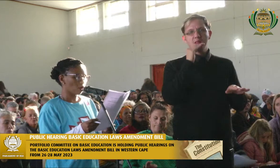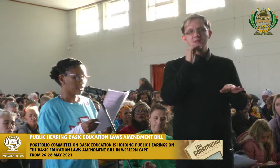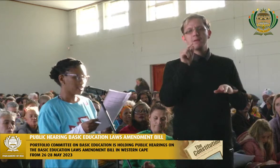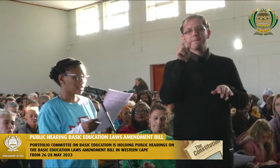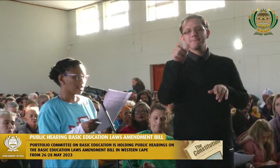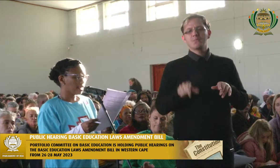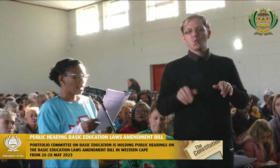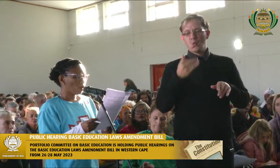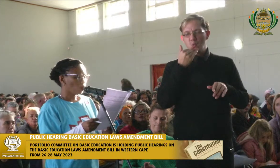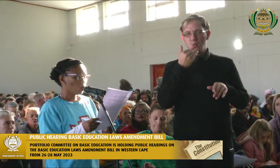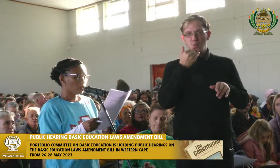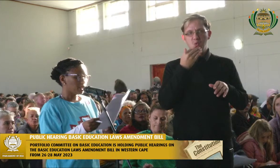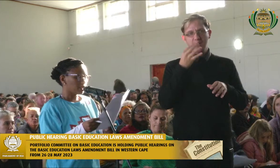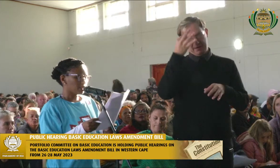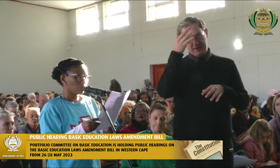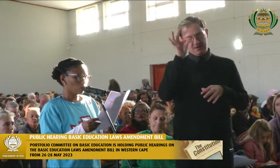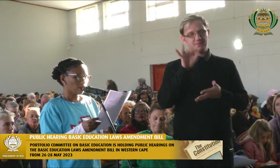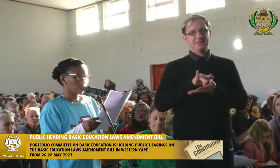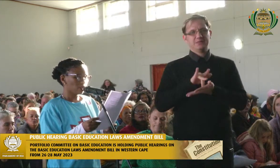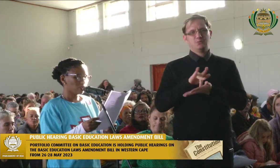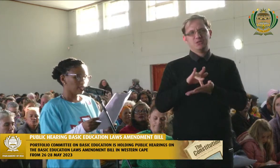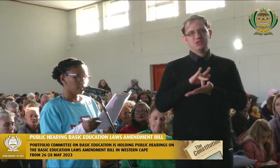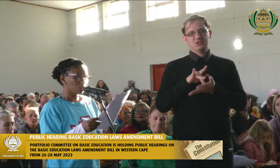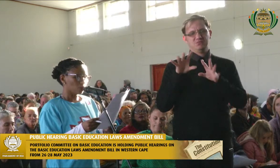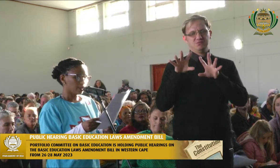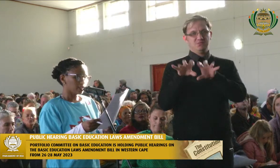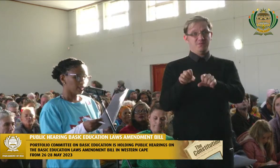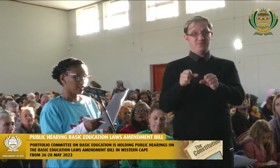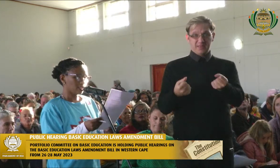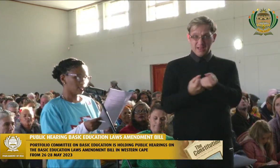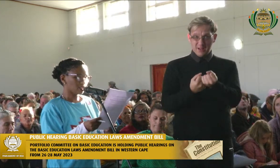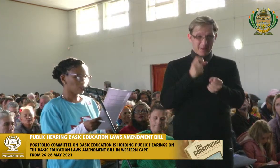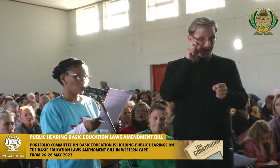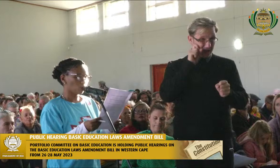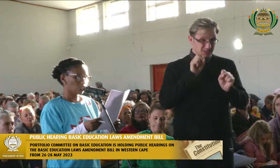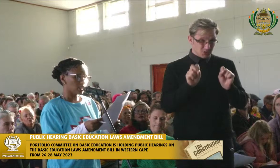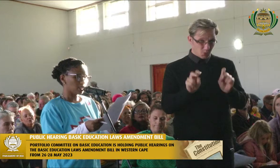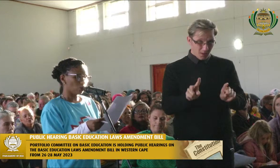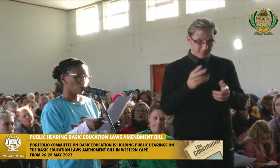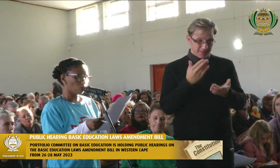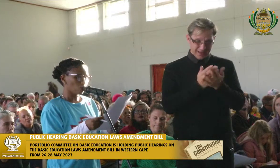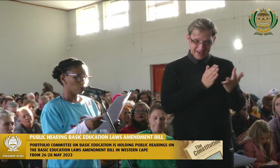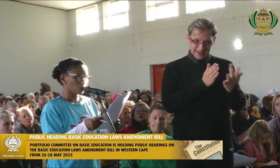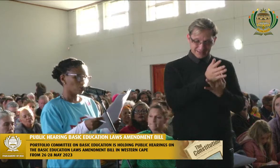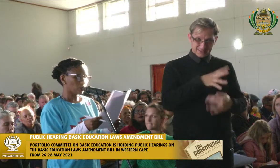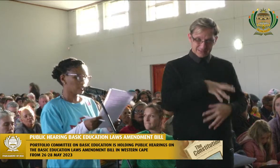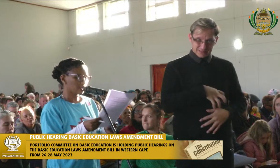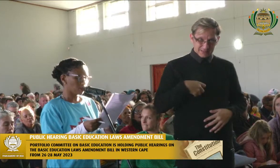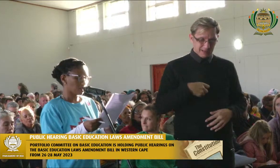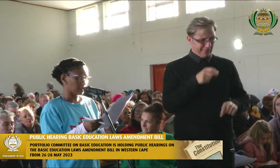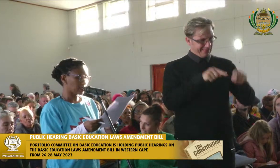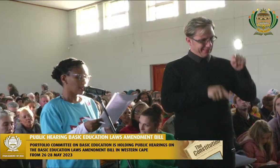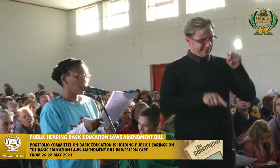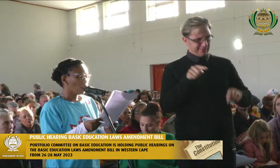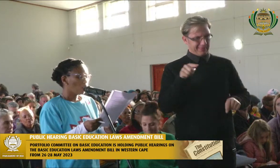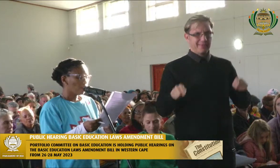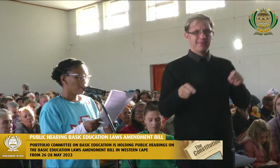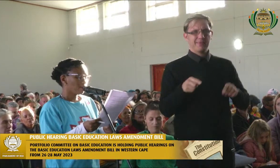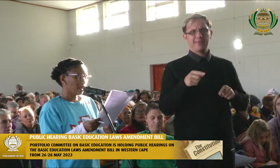social partners who will be assisting 12-year-old learners to access abortions and all forms of